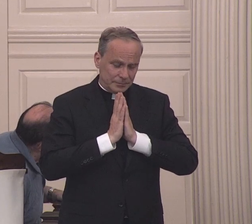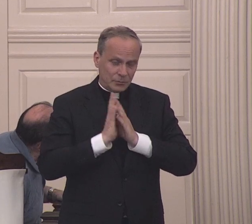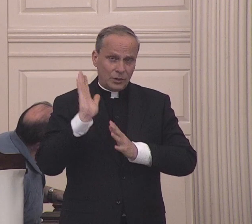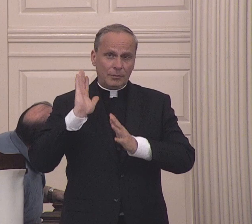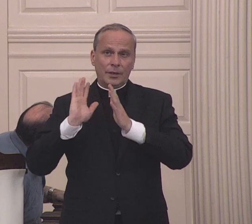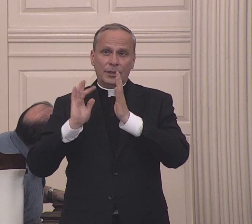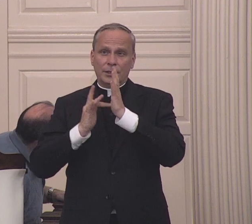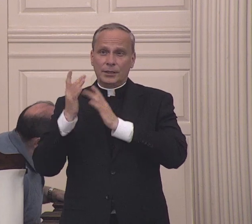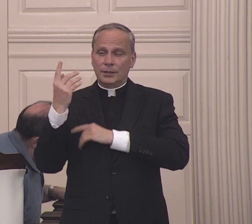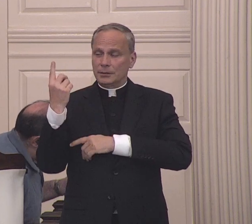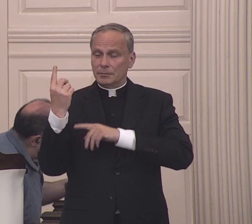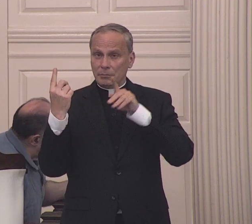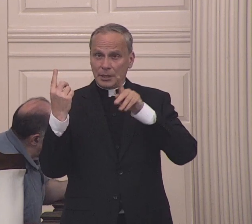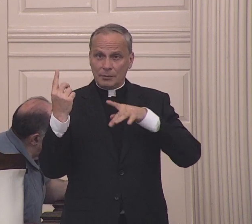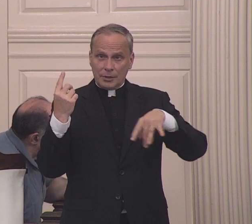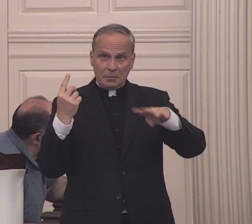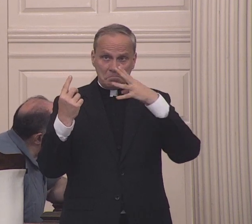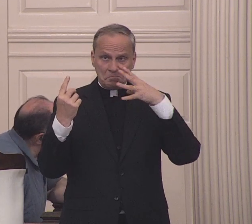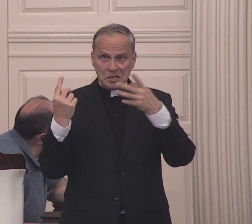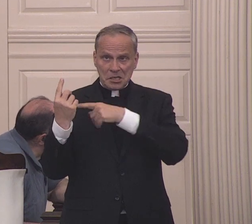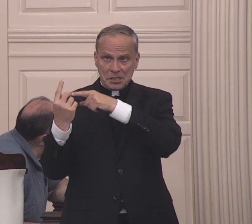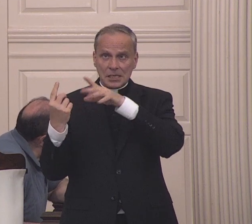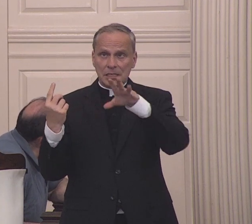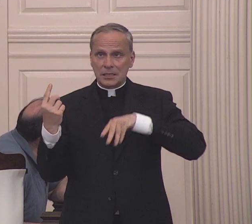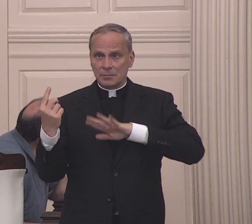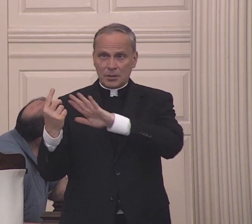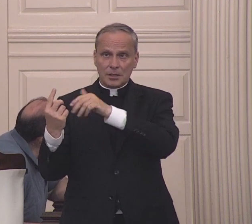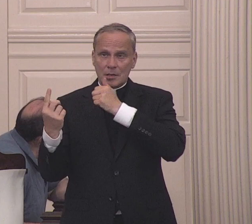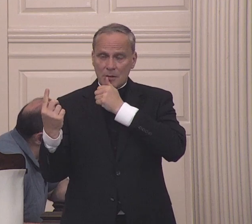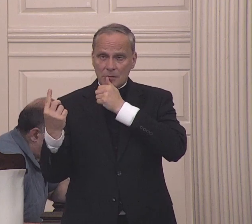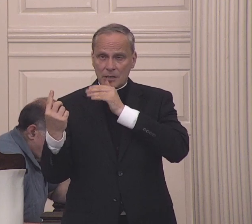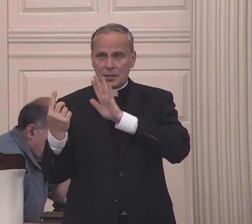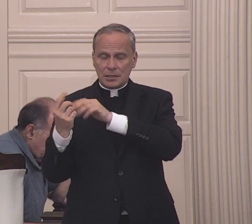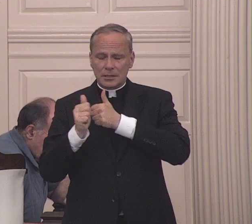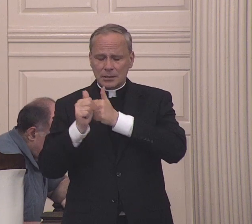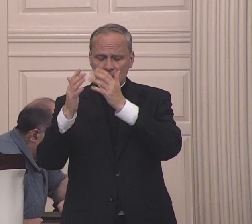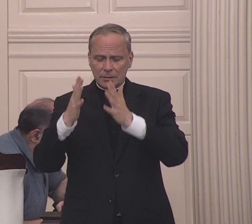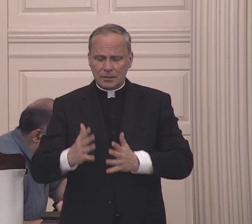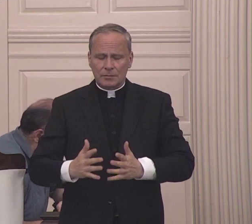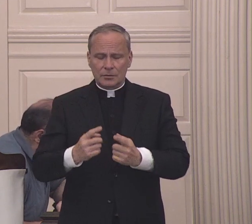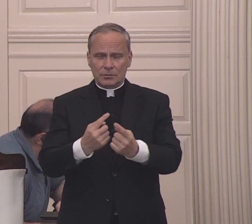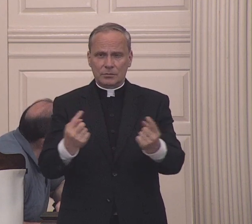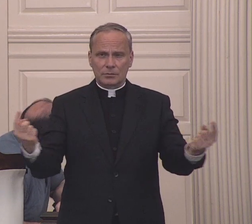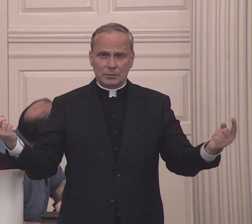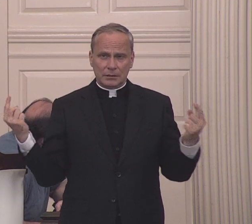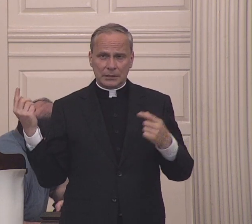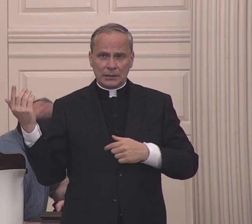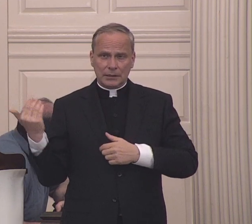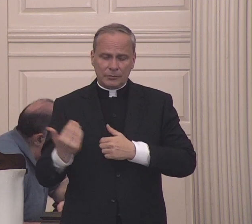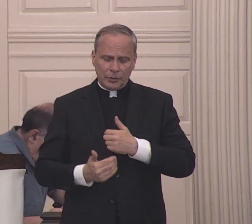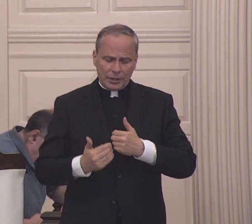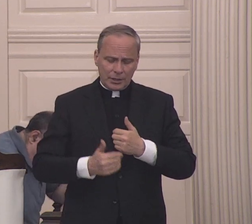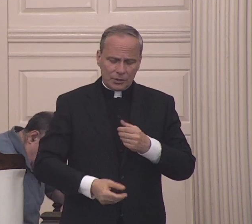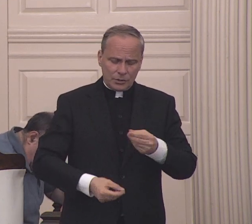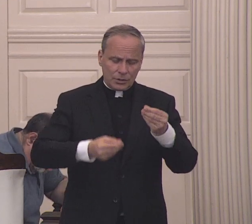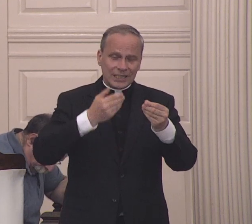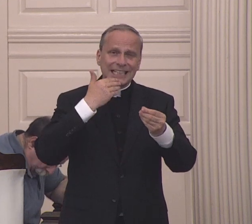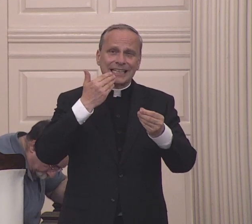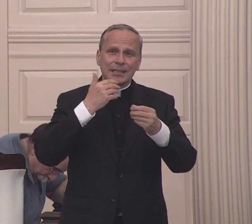At the time he was betrayed and entered willingly into his passion, he took bread and, giving